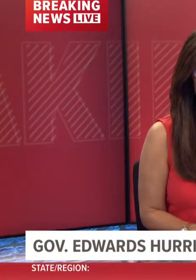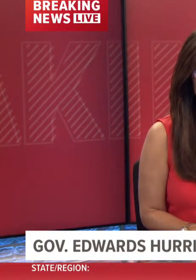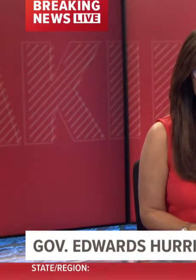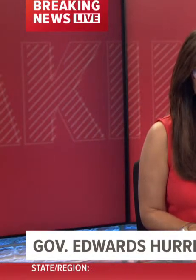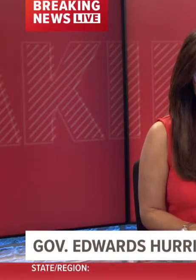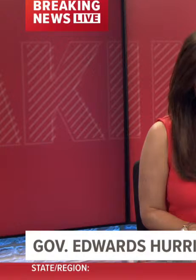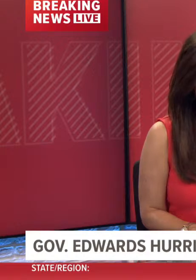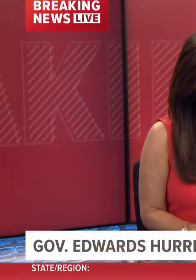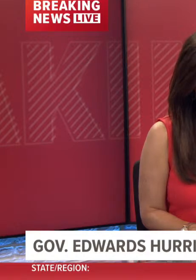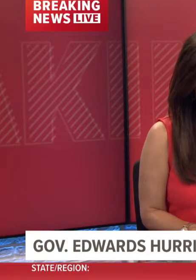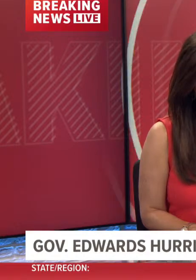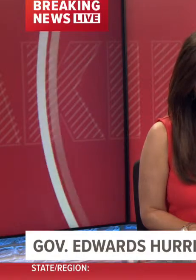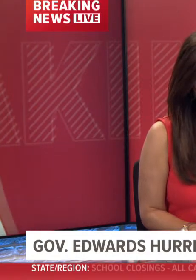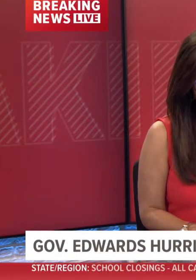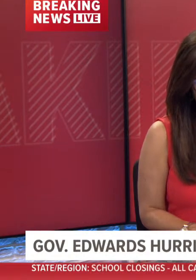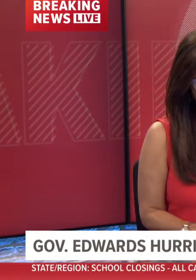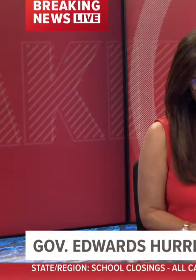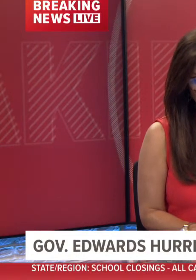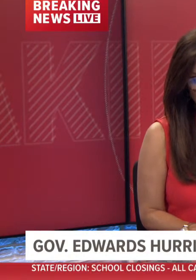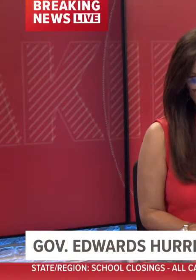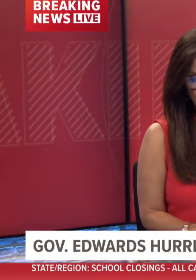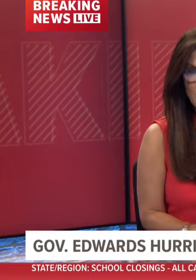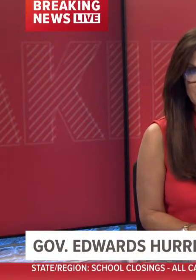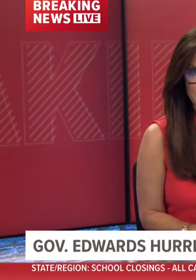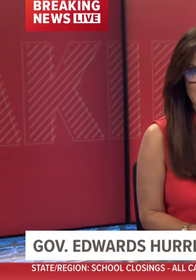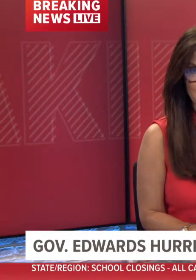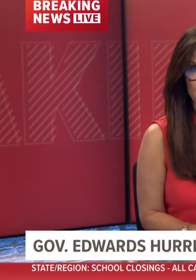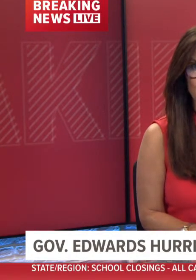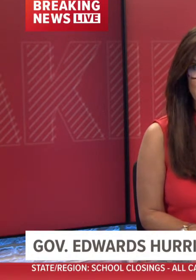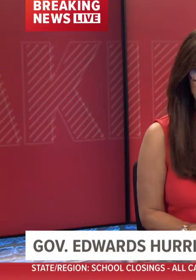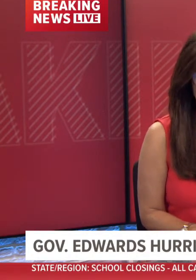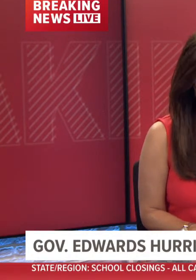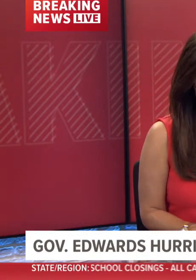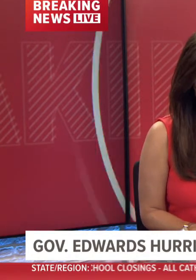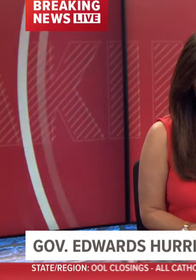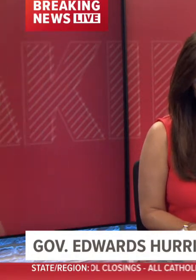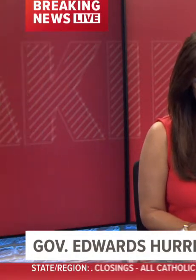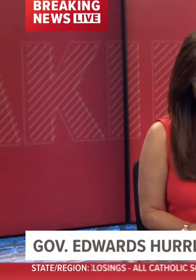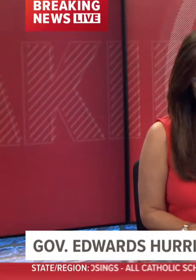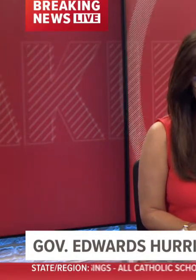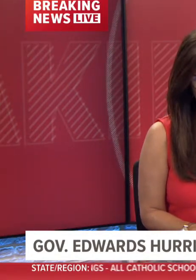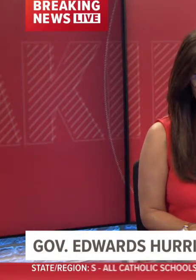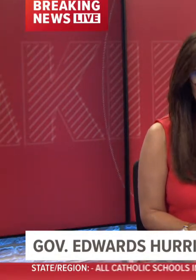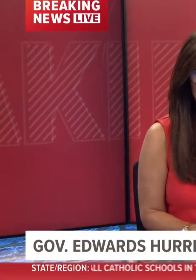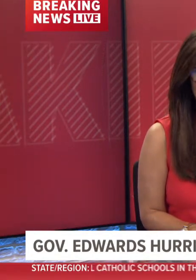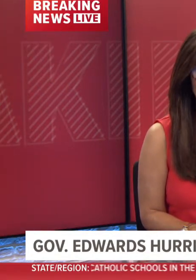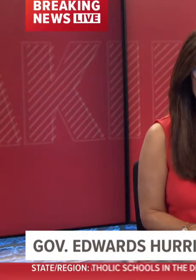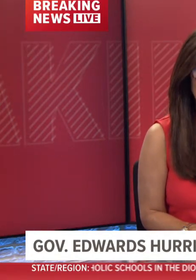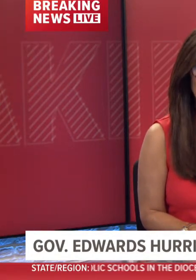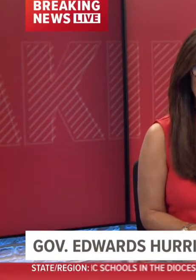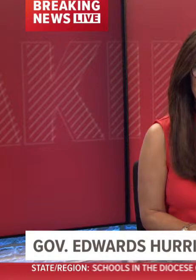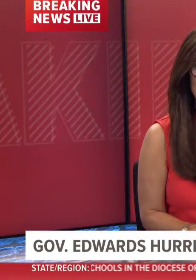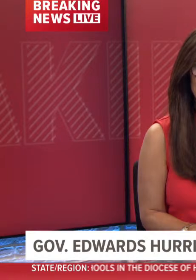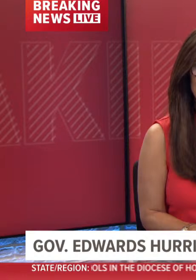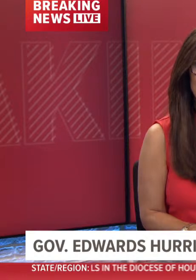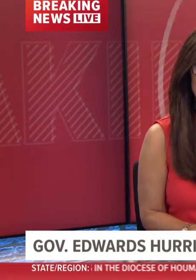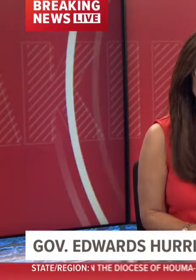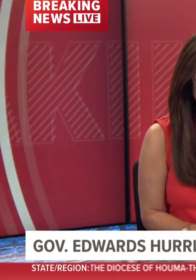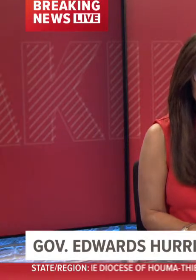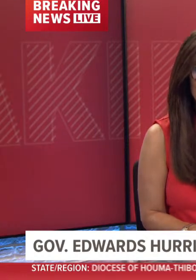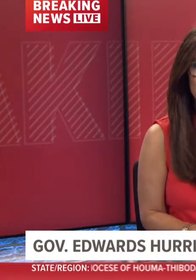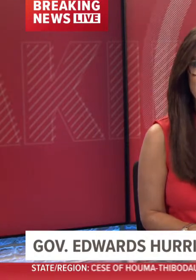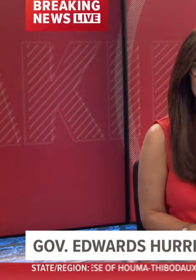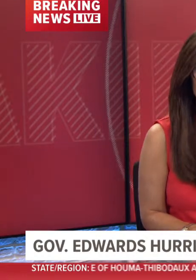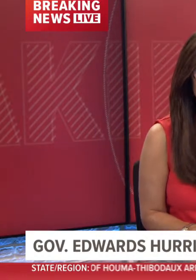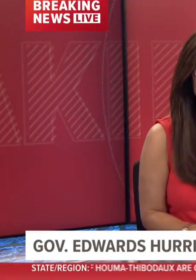the degree it was anticipated. And therefore, the water damage was less than anticipated. So they are hoping that people will be able to return